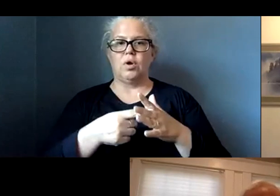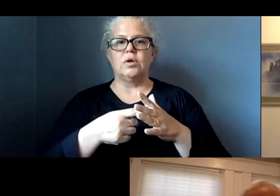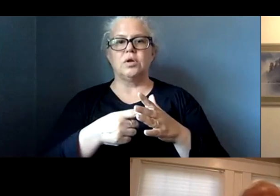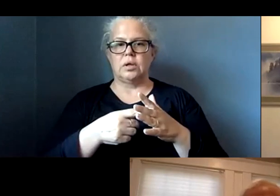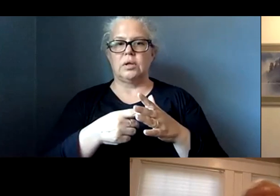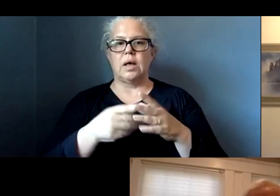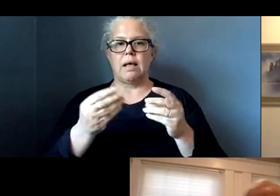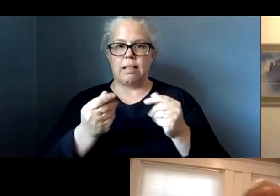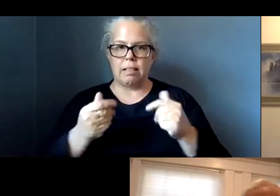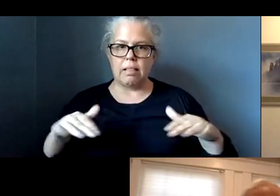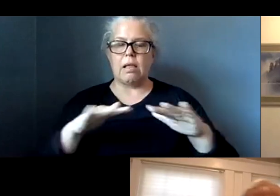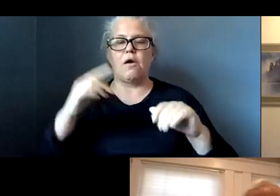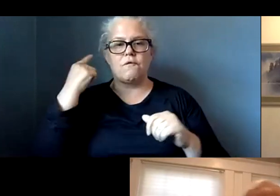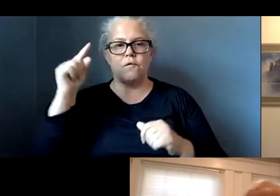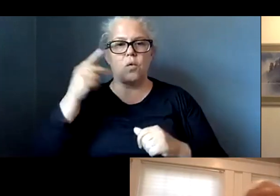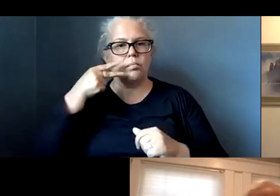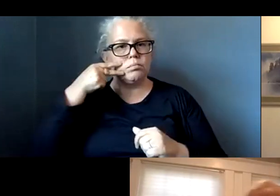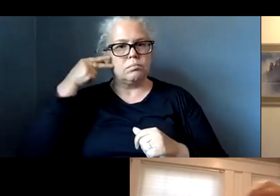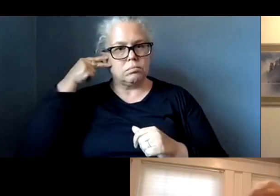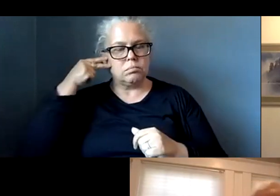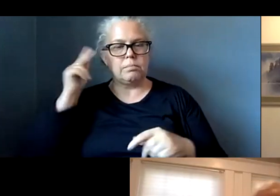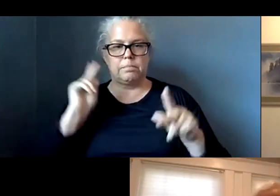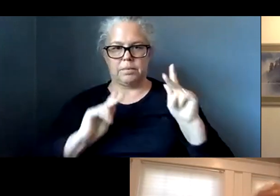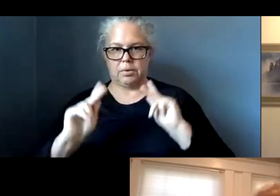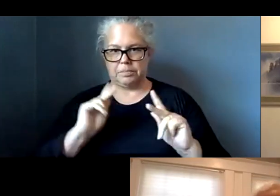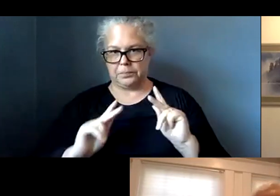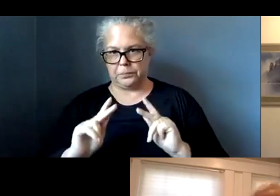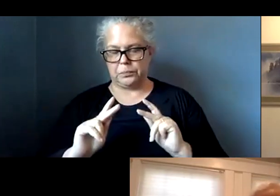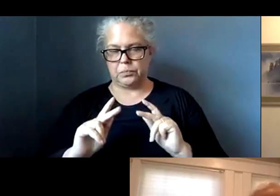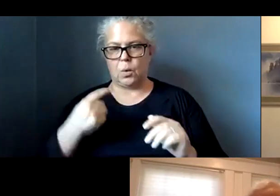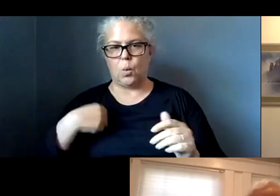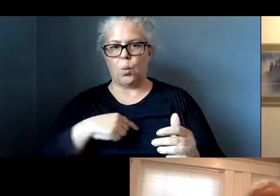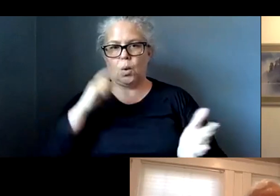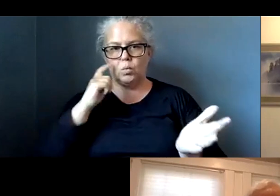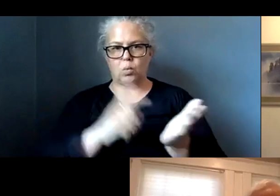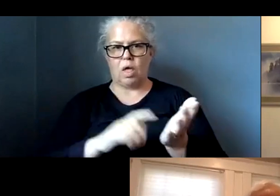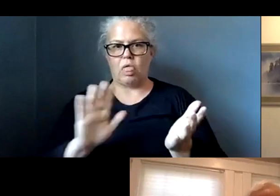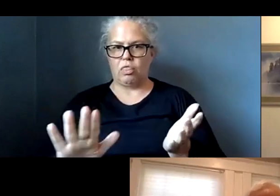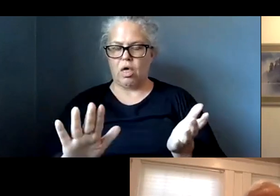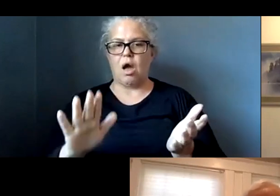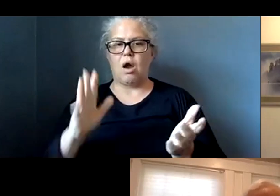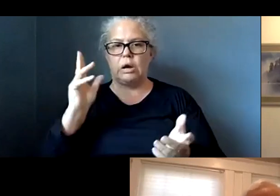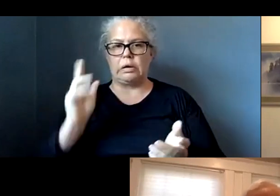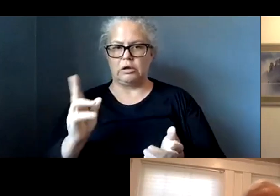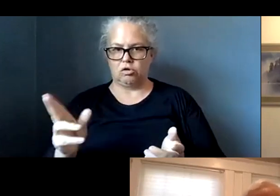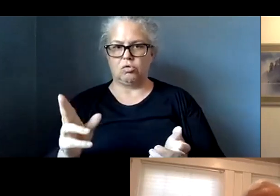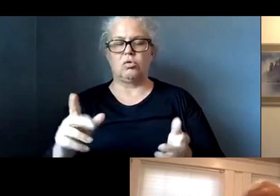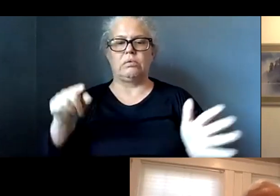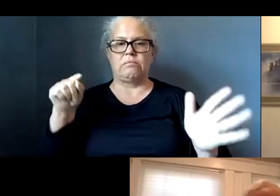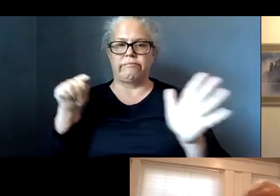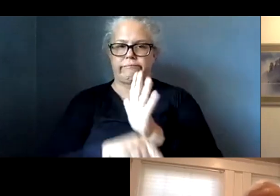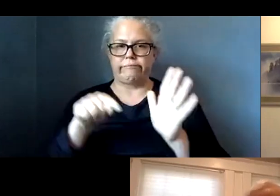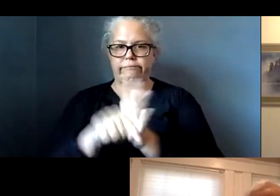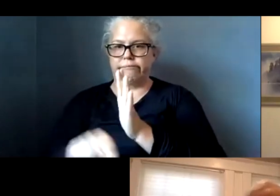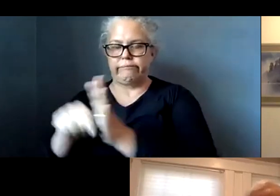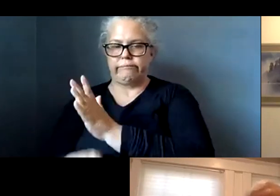of the Wycomice, the Choptank, and the Nanticoke tribes. We acknowledge their painful history of genocide and forced removal from this